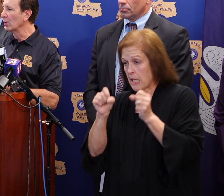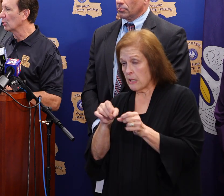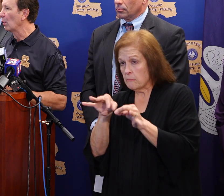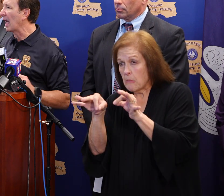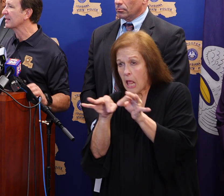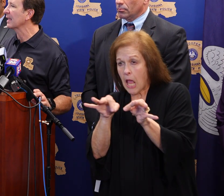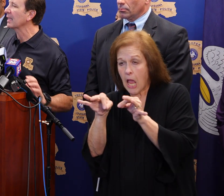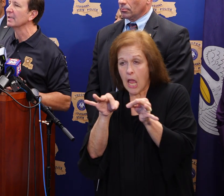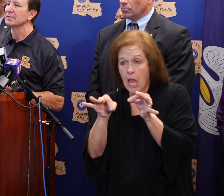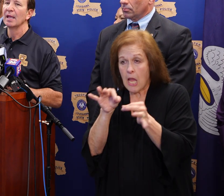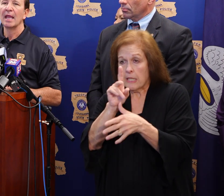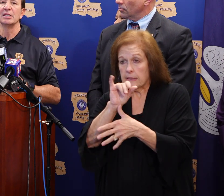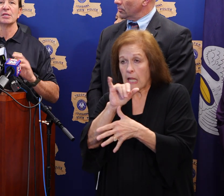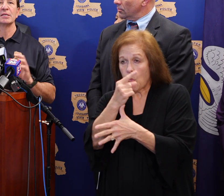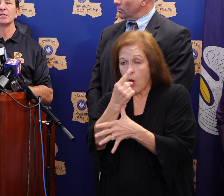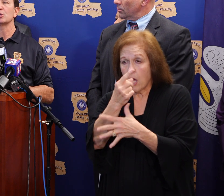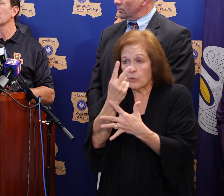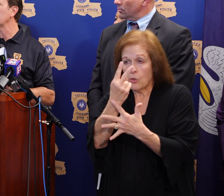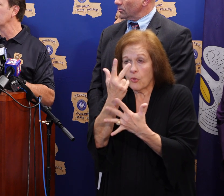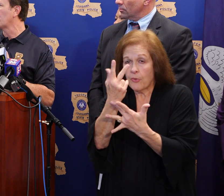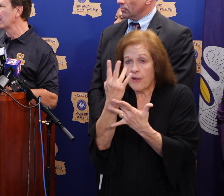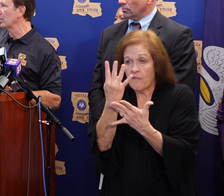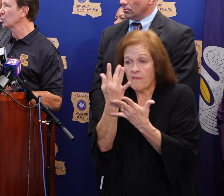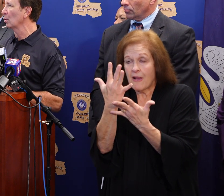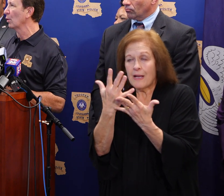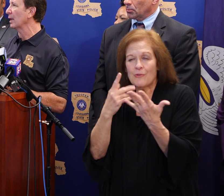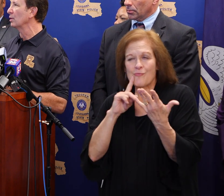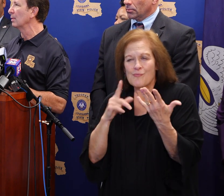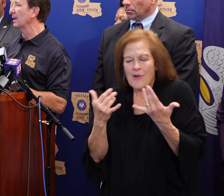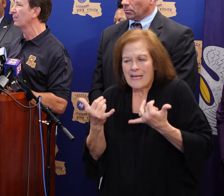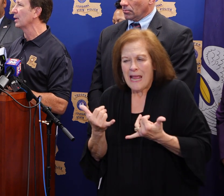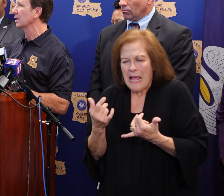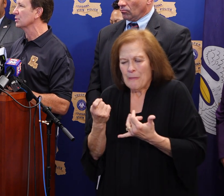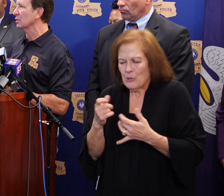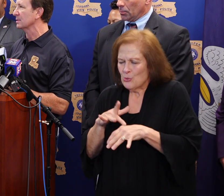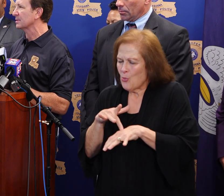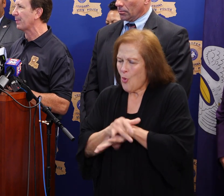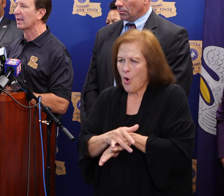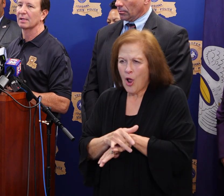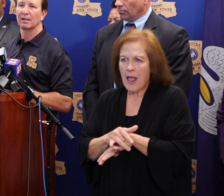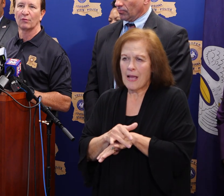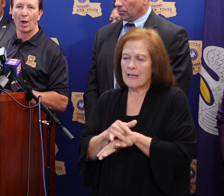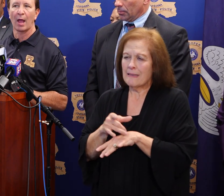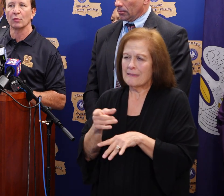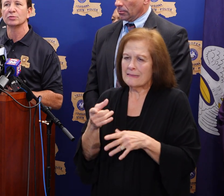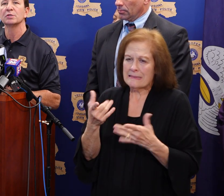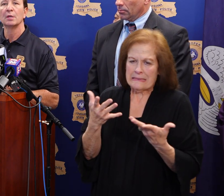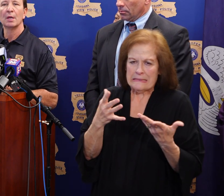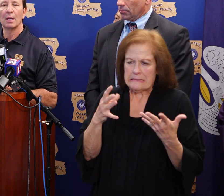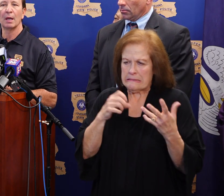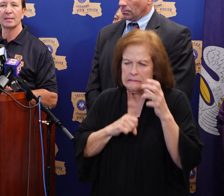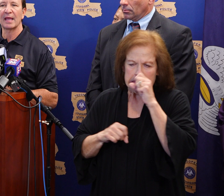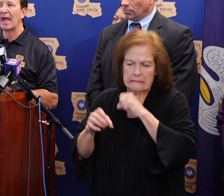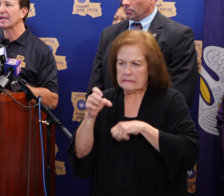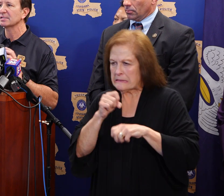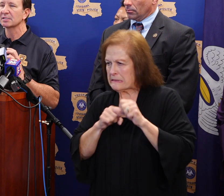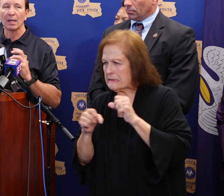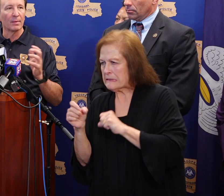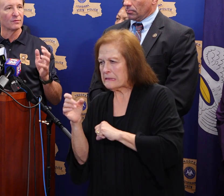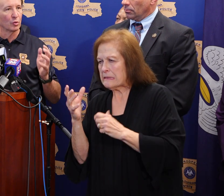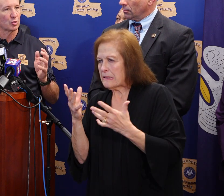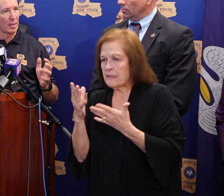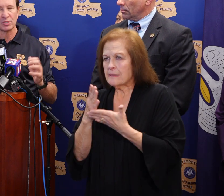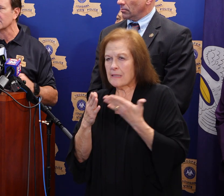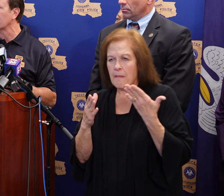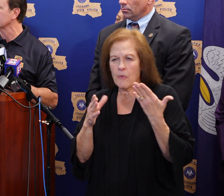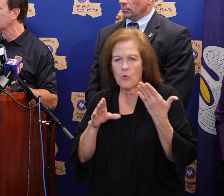day one through. I think it's extremely premature, and you're really putting us on some speculative grounds to ask some